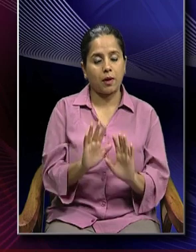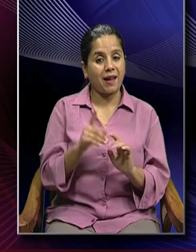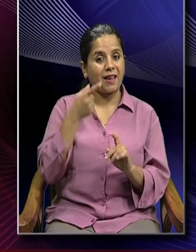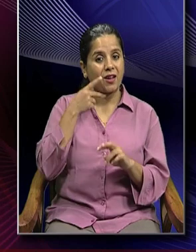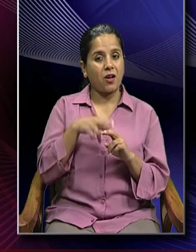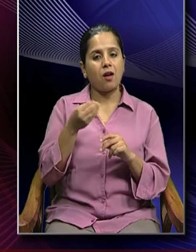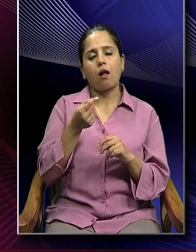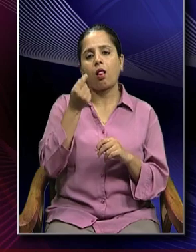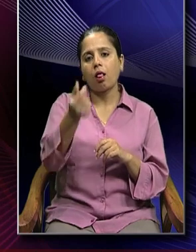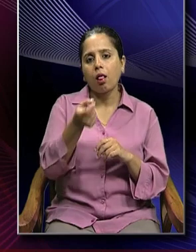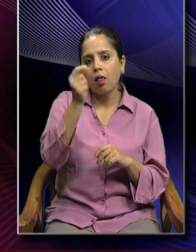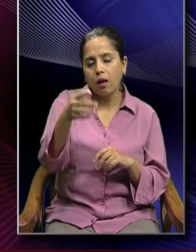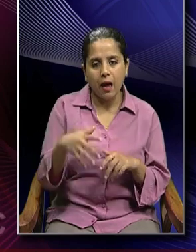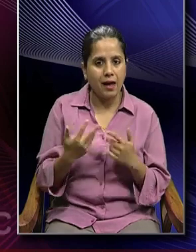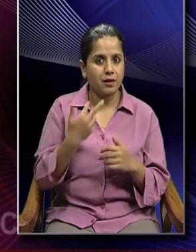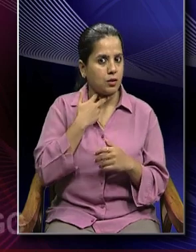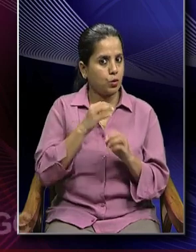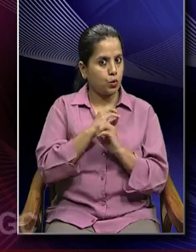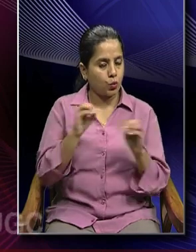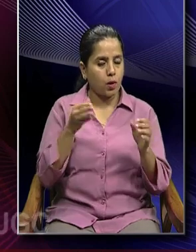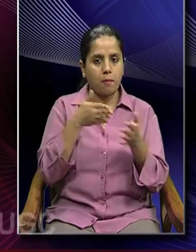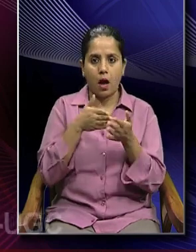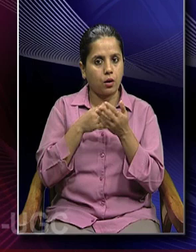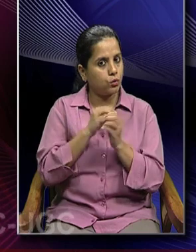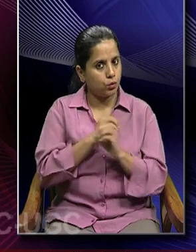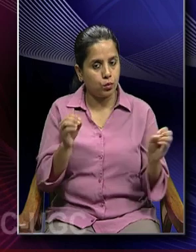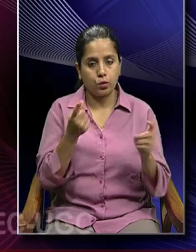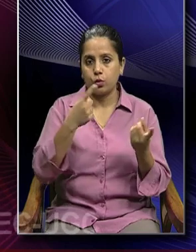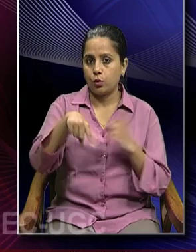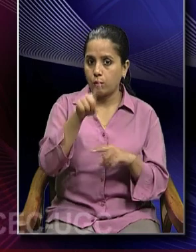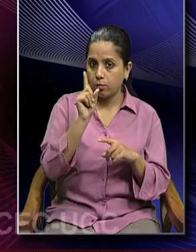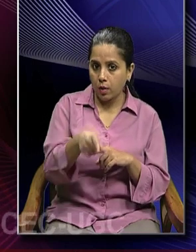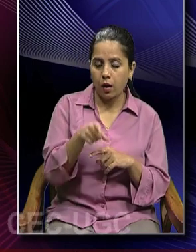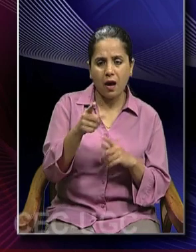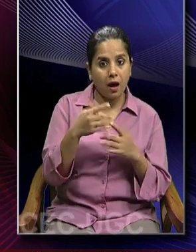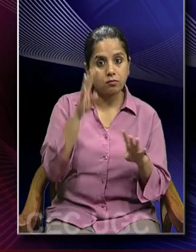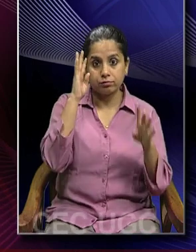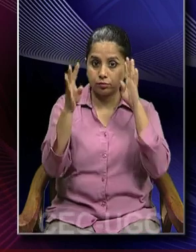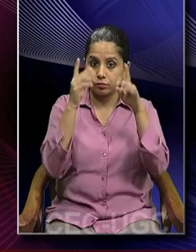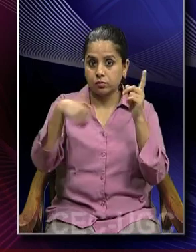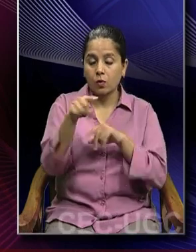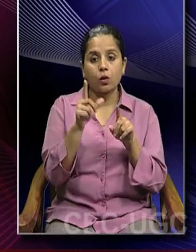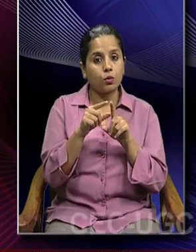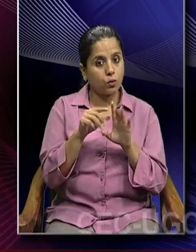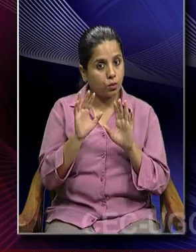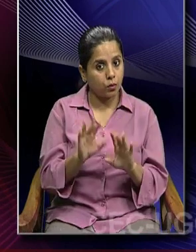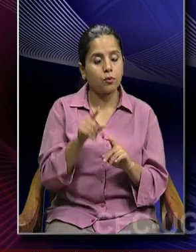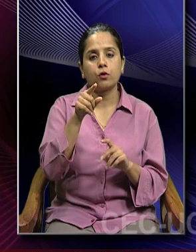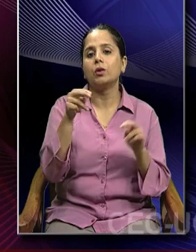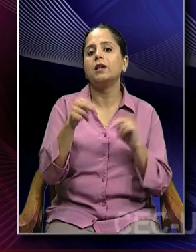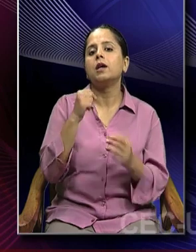any obstruction, without any barrier. So, you have to, whatever creative constructions you are doing, that need to